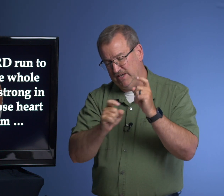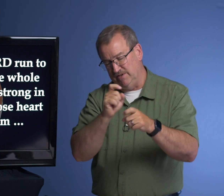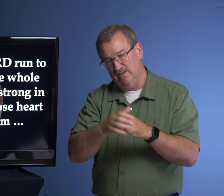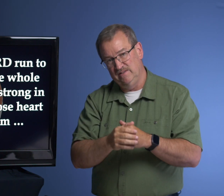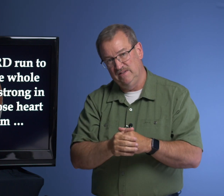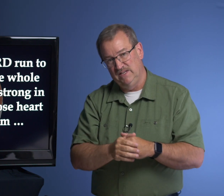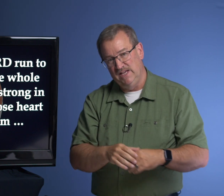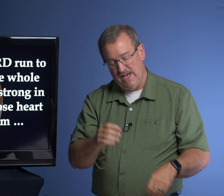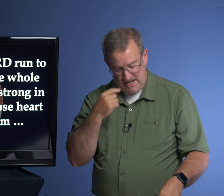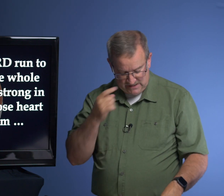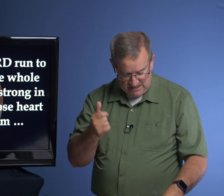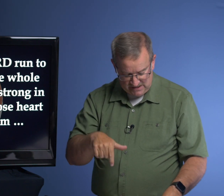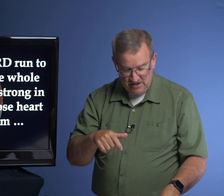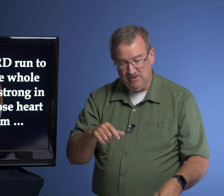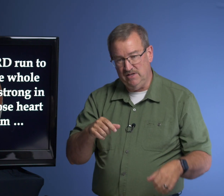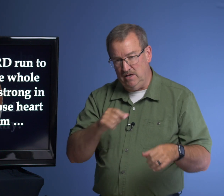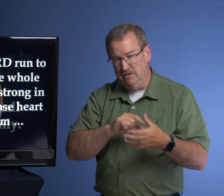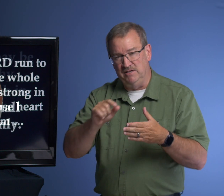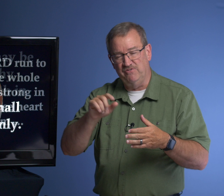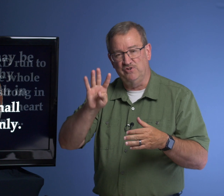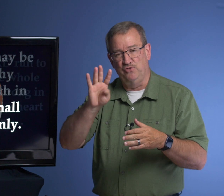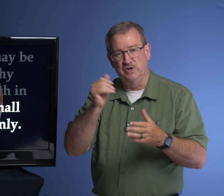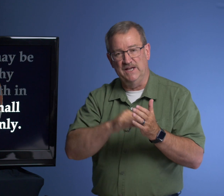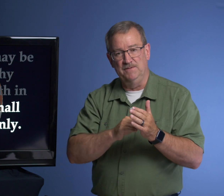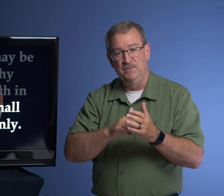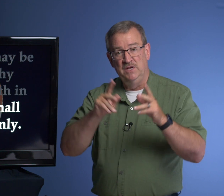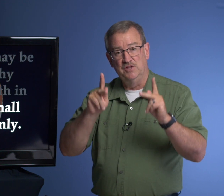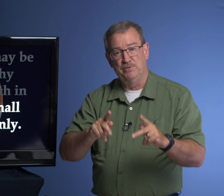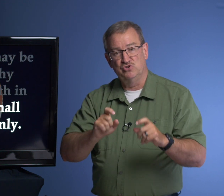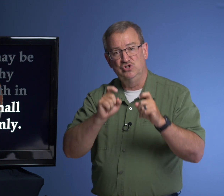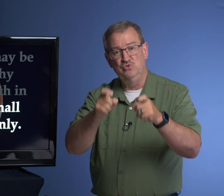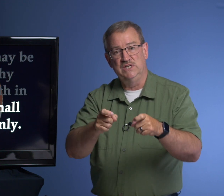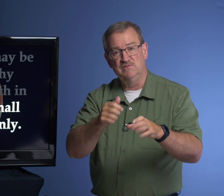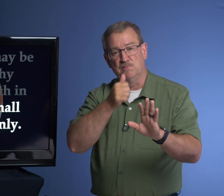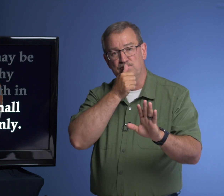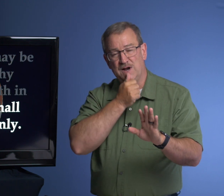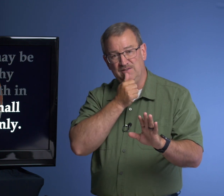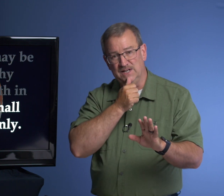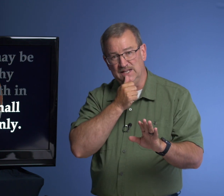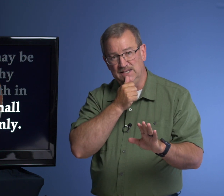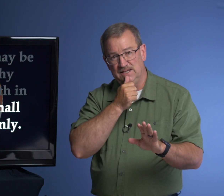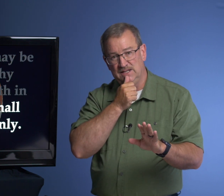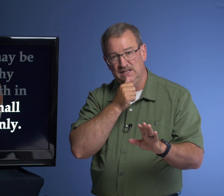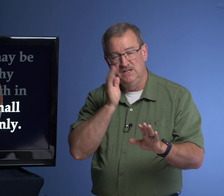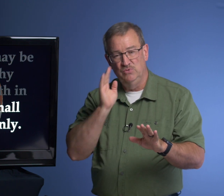giving. And it says here in verse 4 again, the person who gives privately will